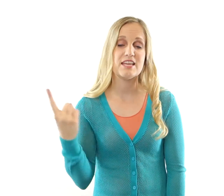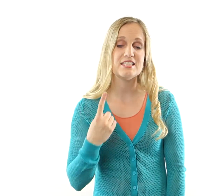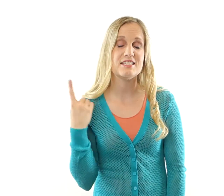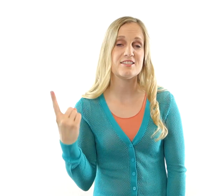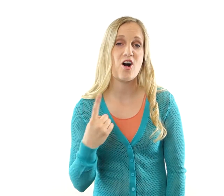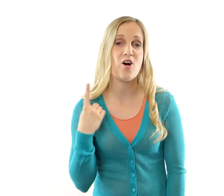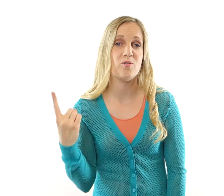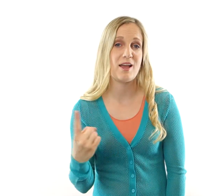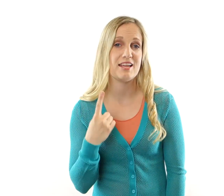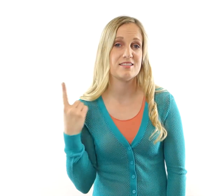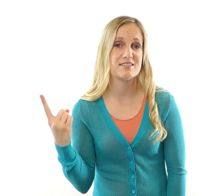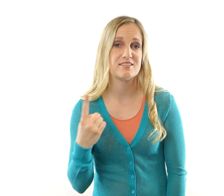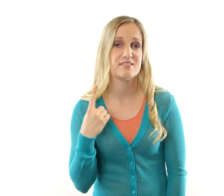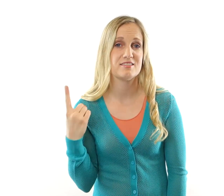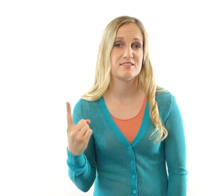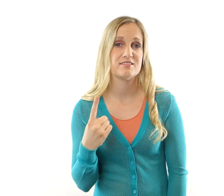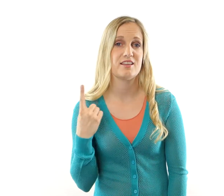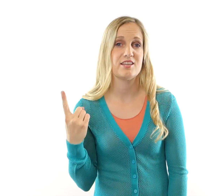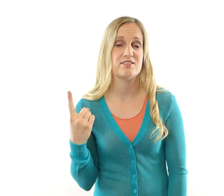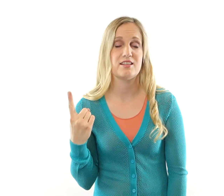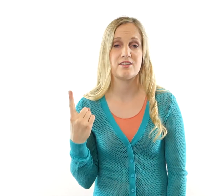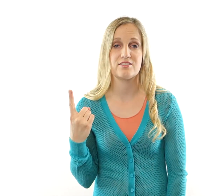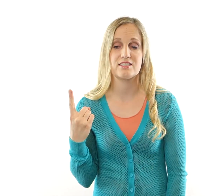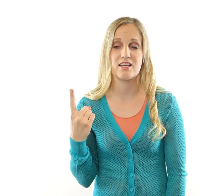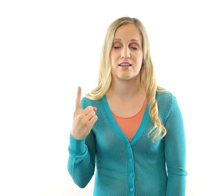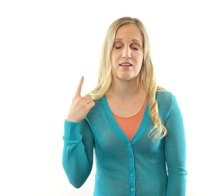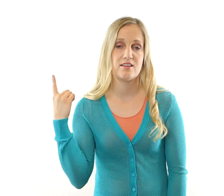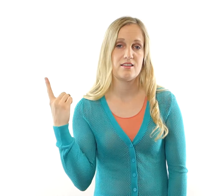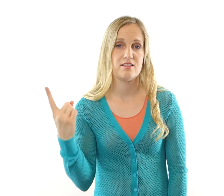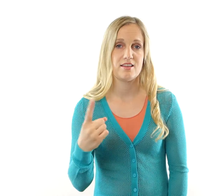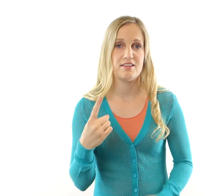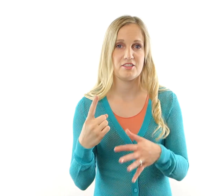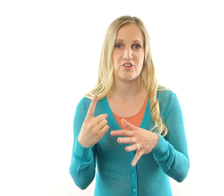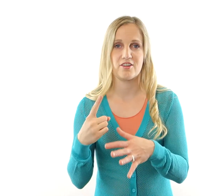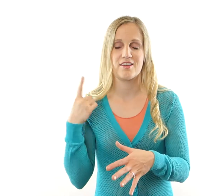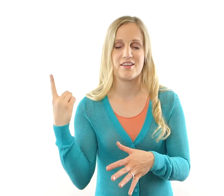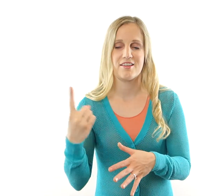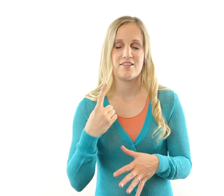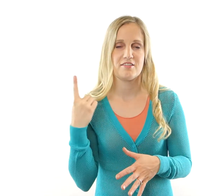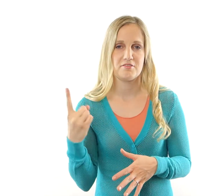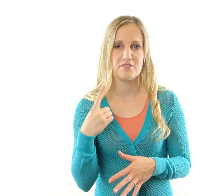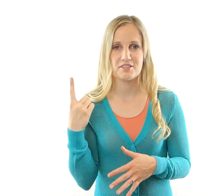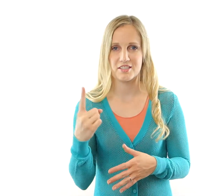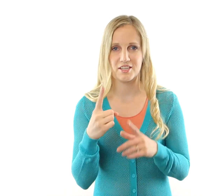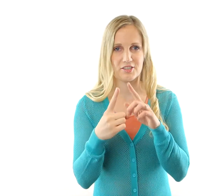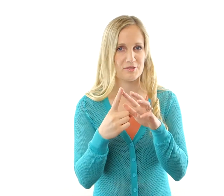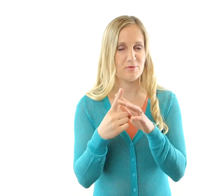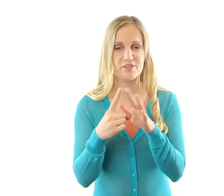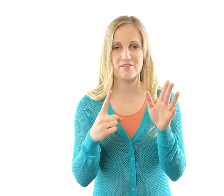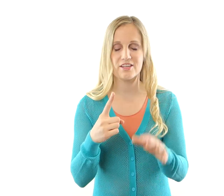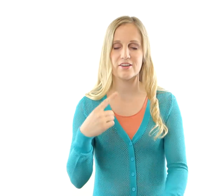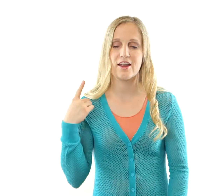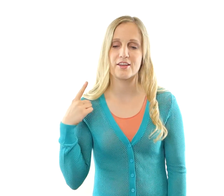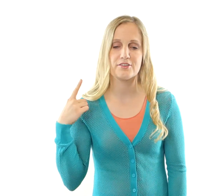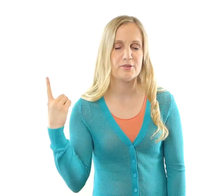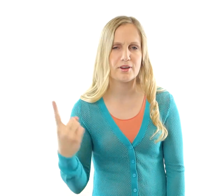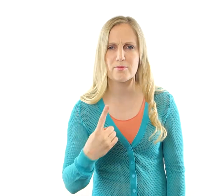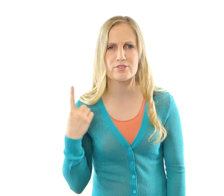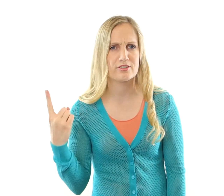this is always. I use that later in the sign, in this song. You just take your pointing finger and you do a couple